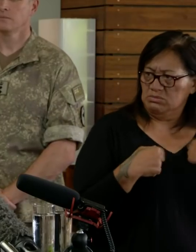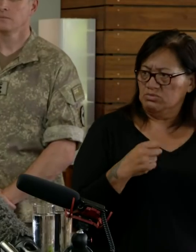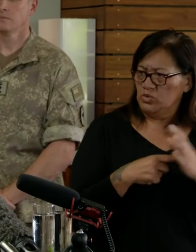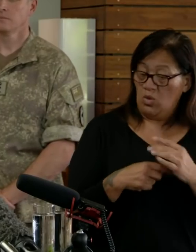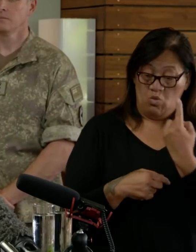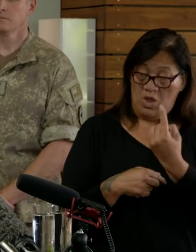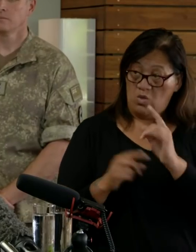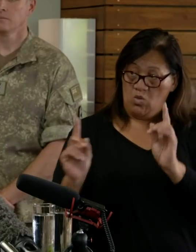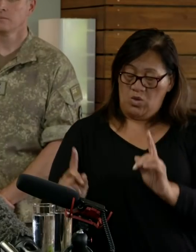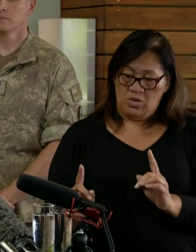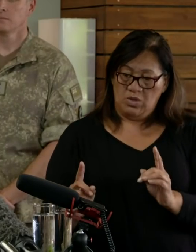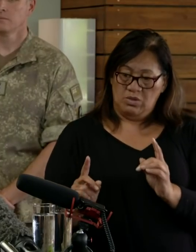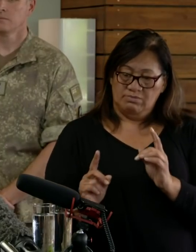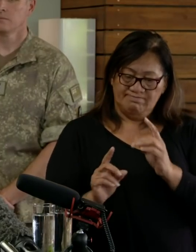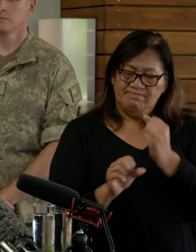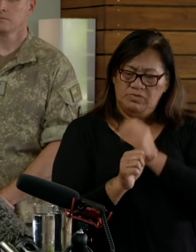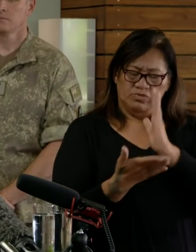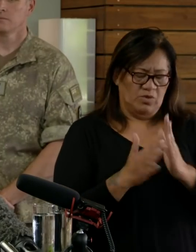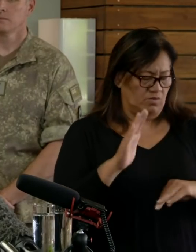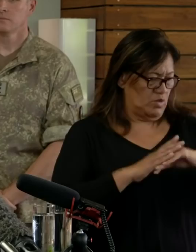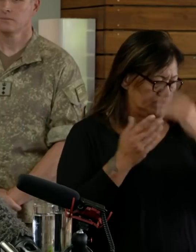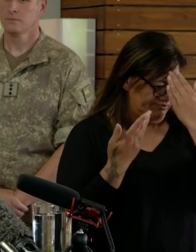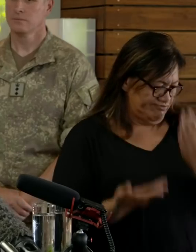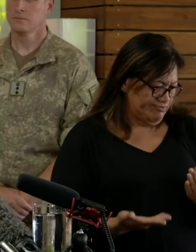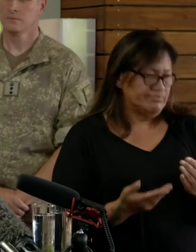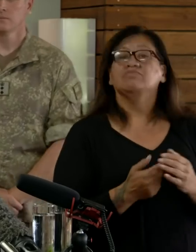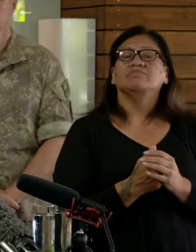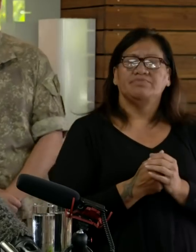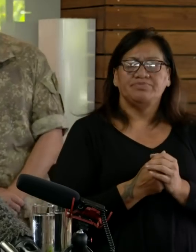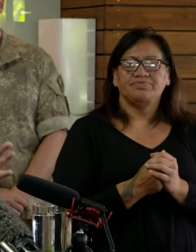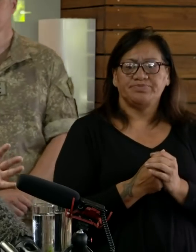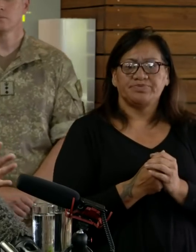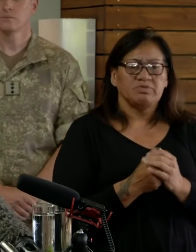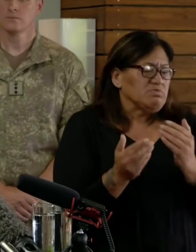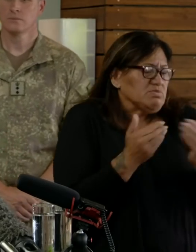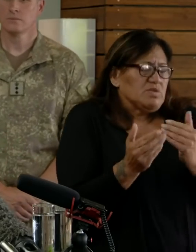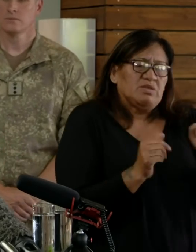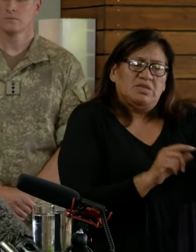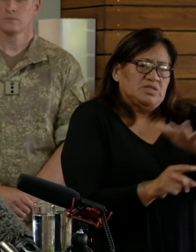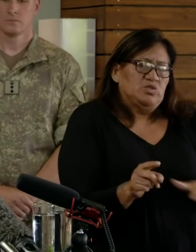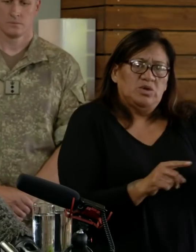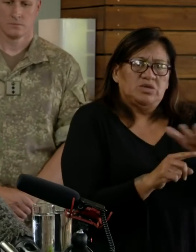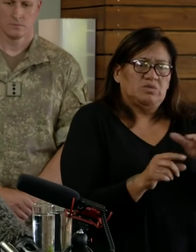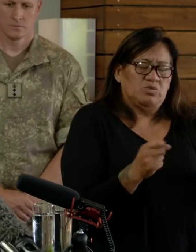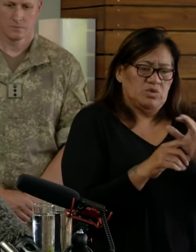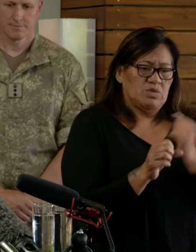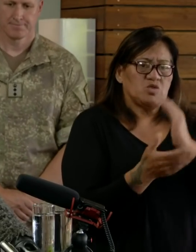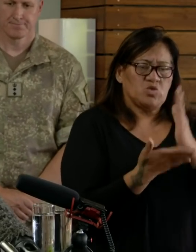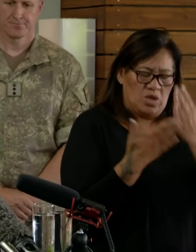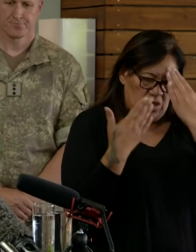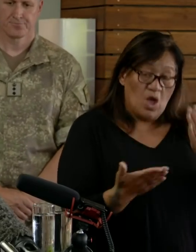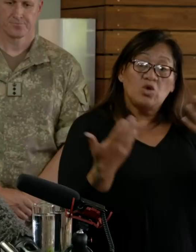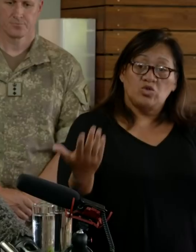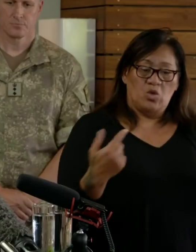and behaviours is absolute respect for whatever the situation might be. And so Ngāti